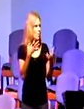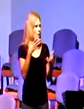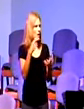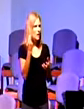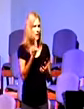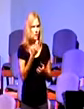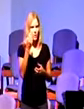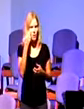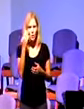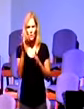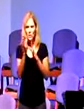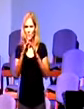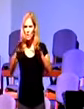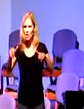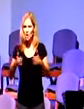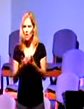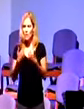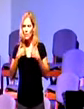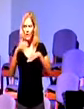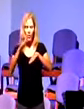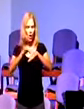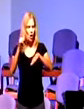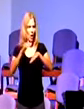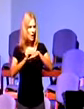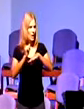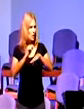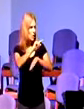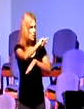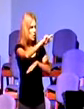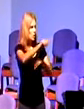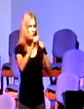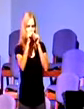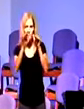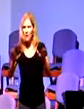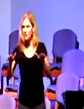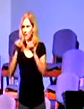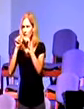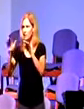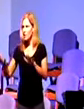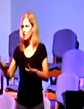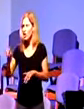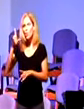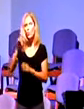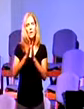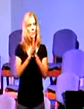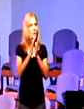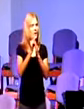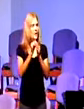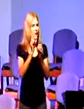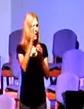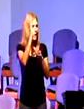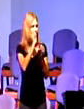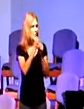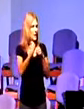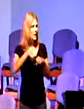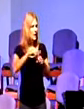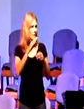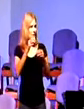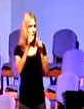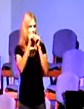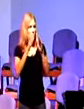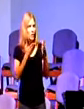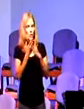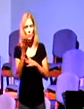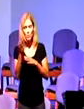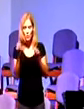know Jesus to be challenged, that we have a call to go and to be a blessing. We need to pray that God would make us a blessing through